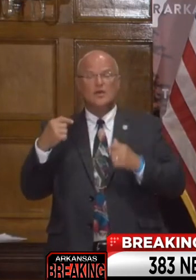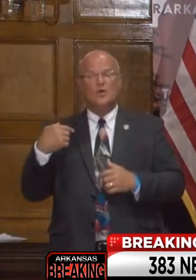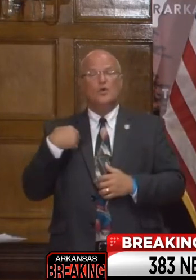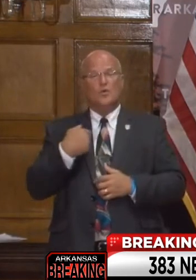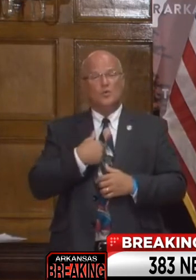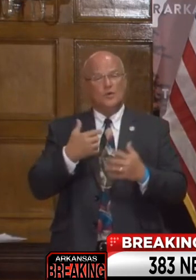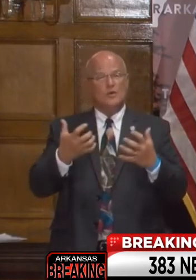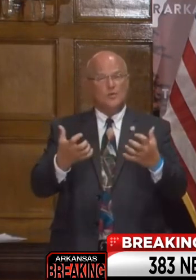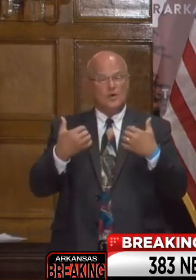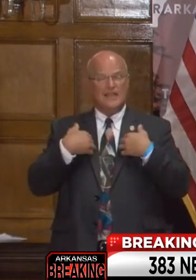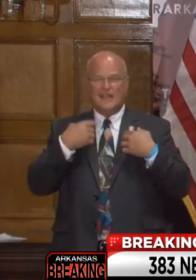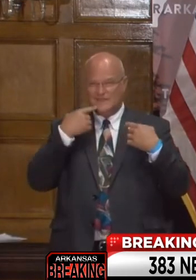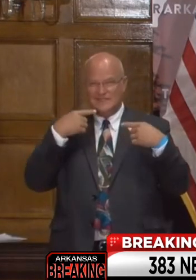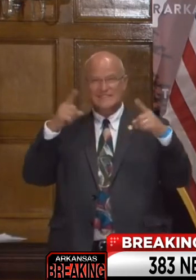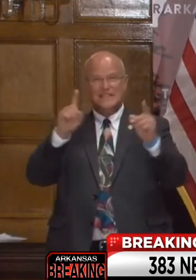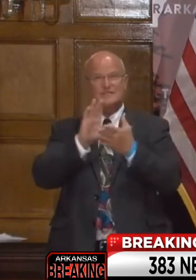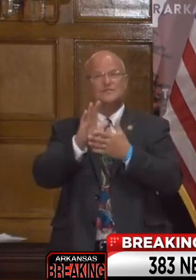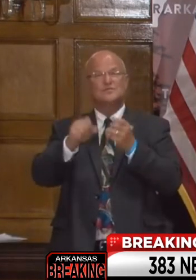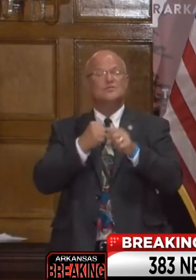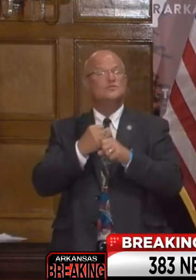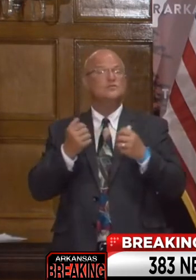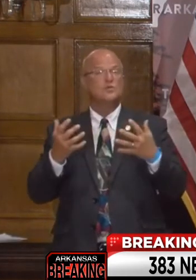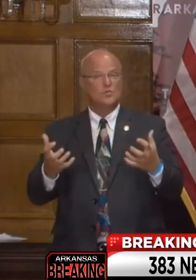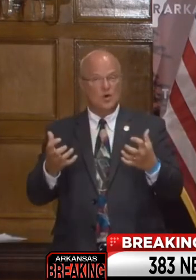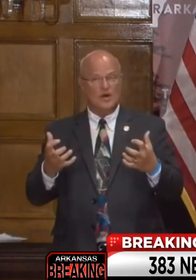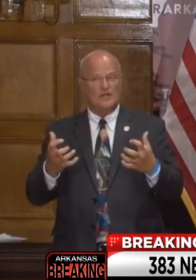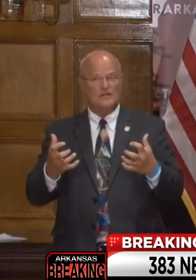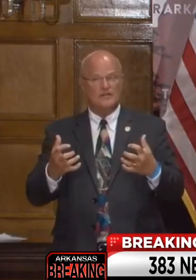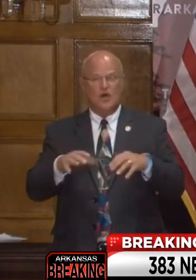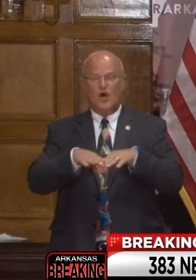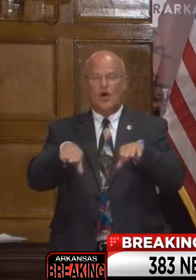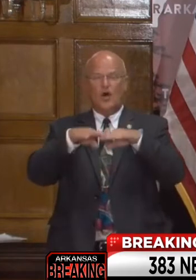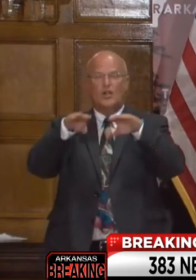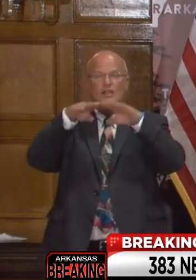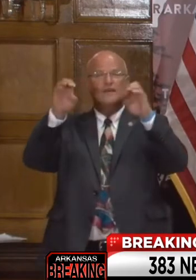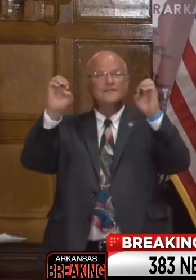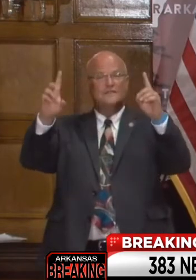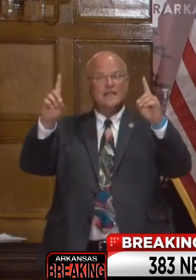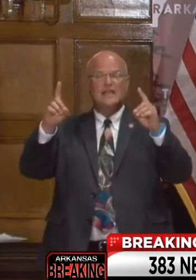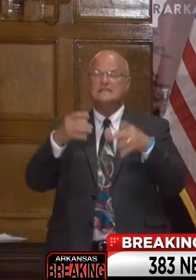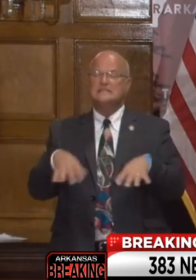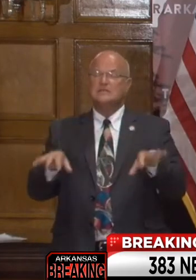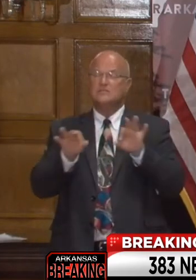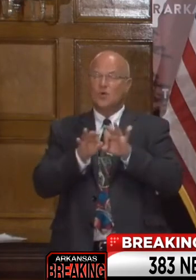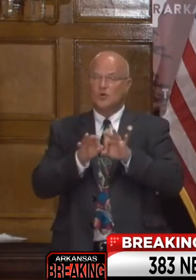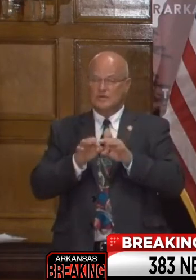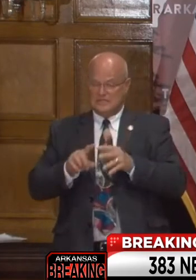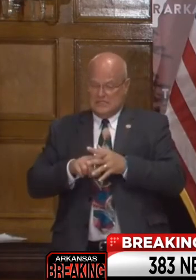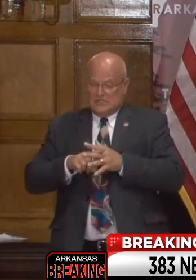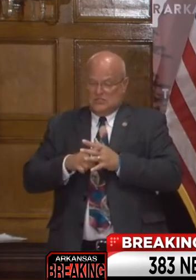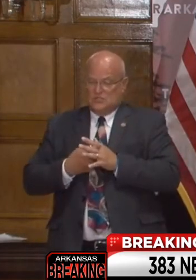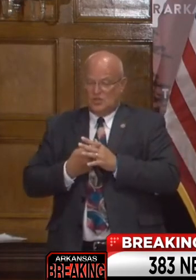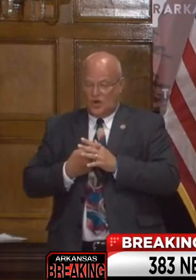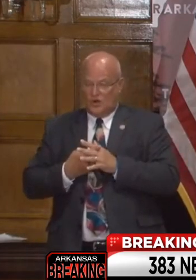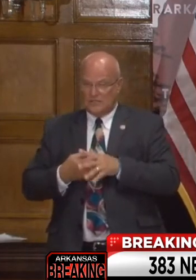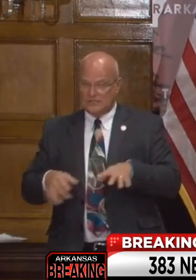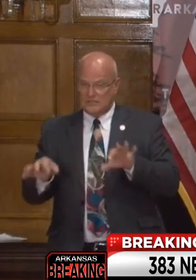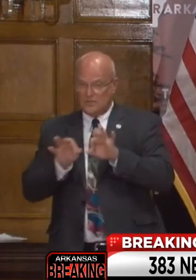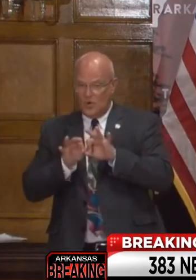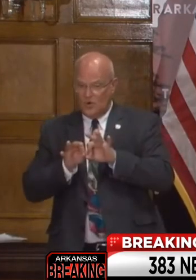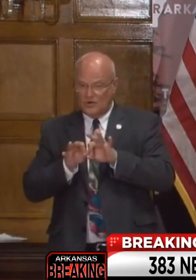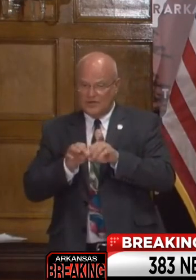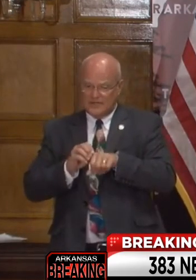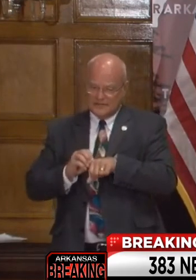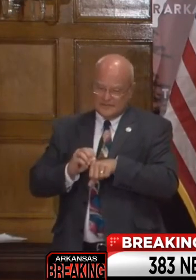We want to have a successful school year at all levels of education, and it's very important how we start as to how